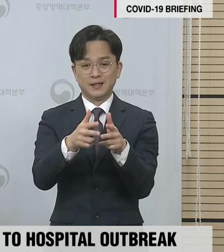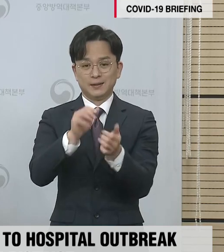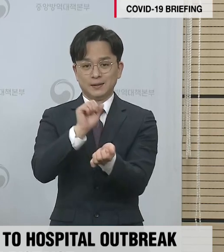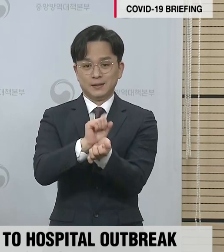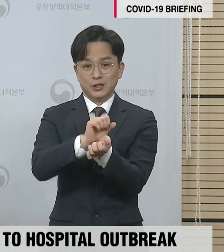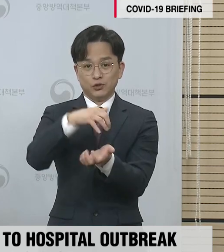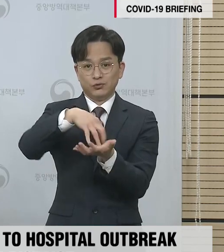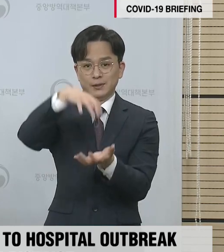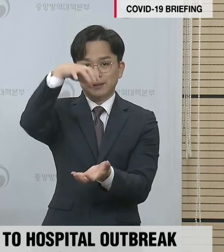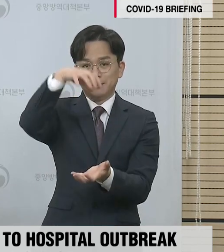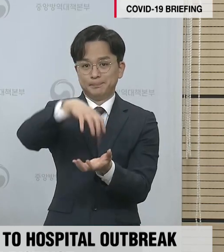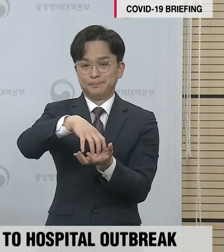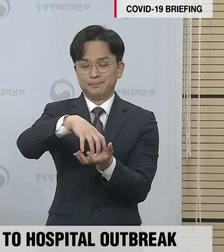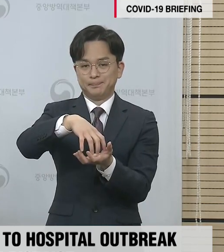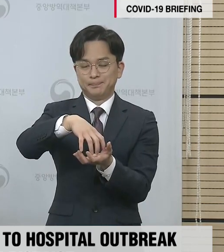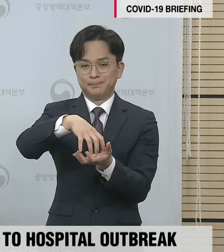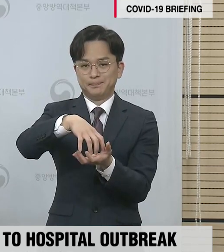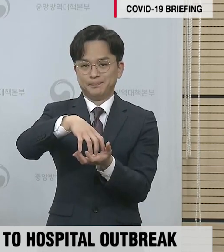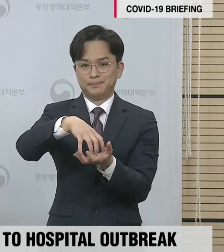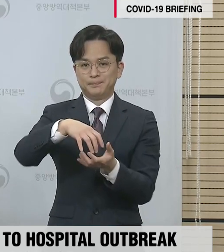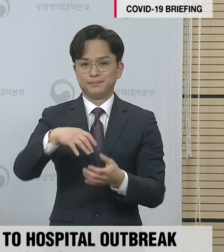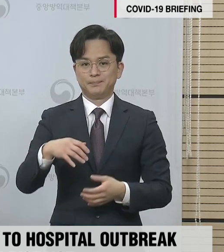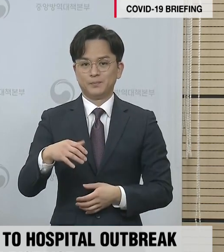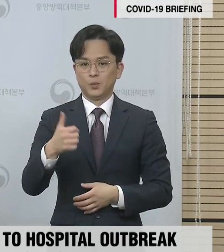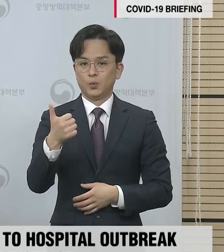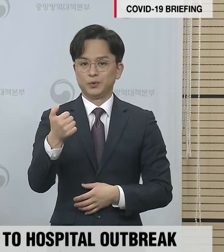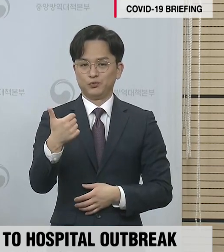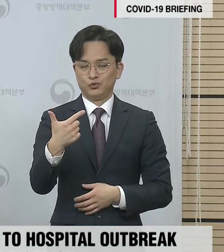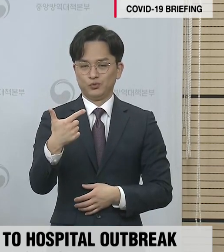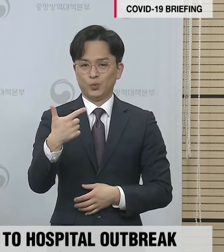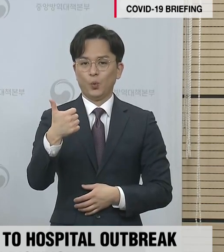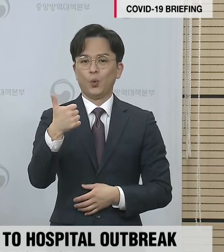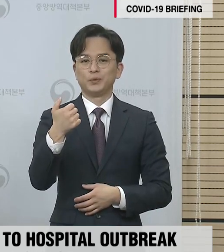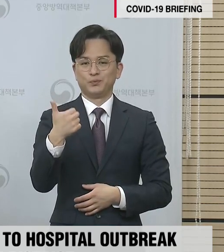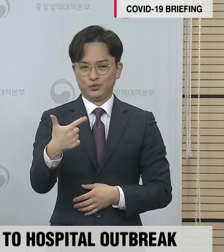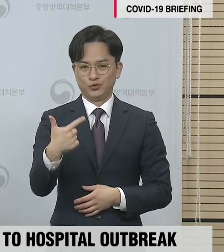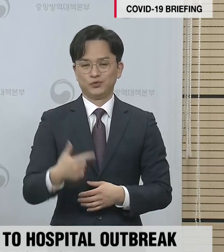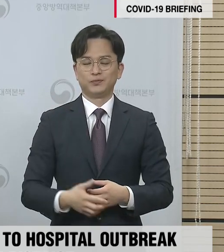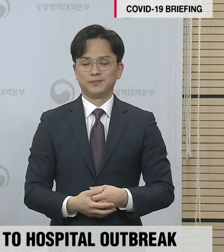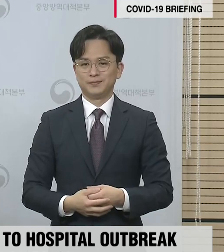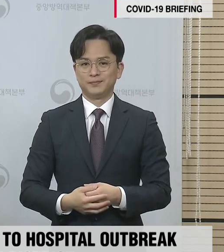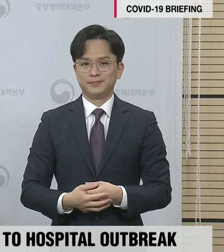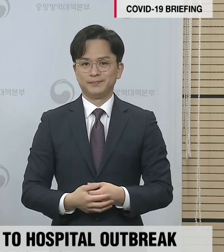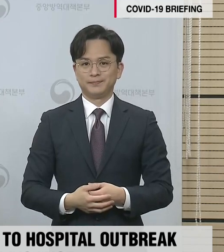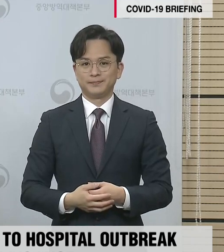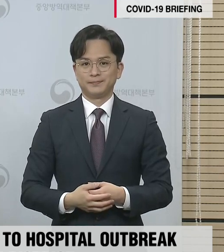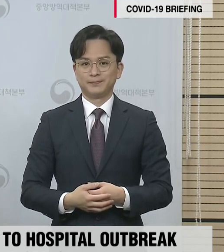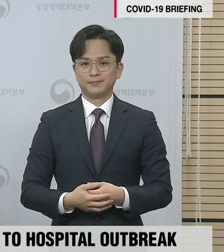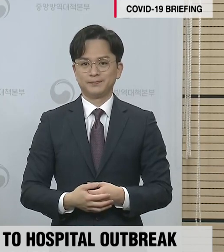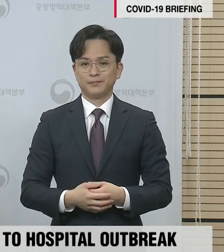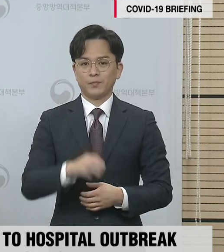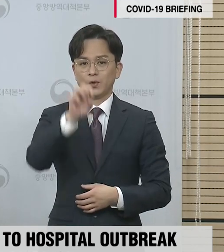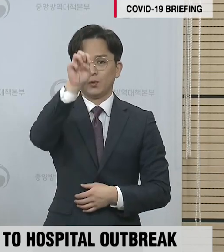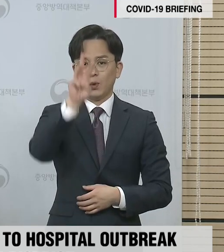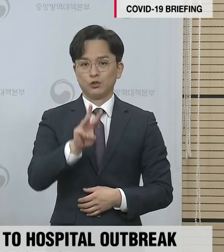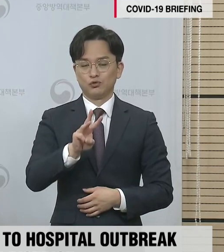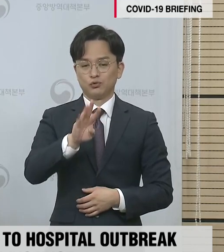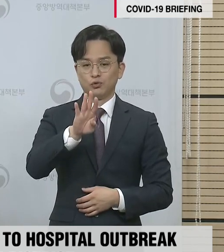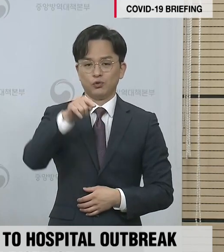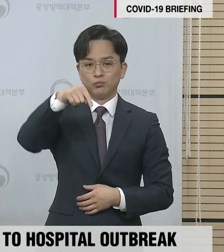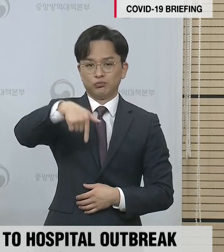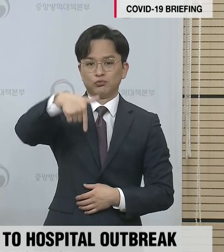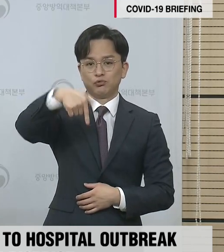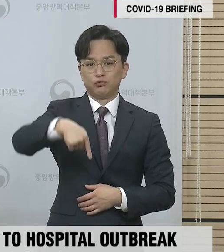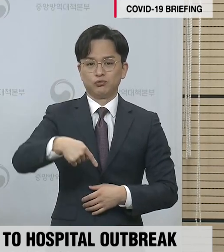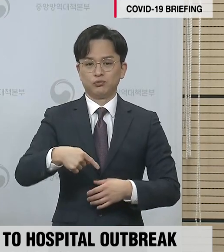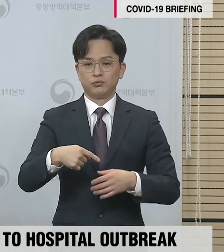2 additional cases, and a total of 56 people have been confirmed to date. In Gwangju